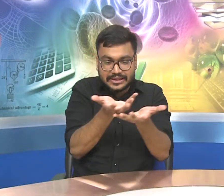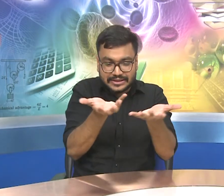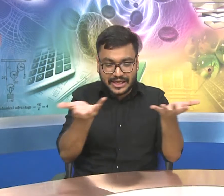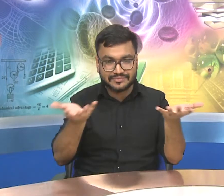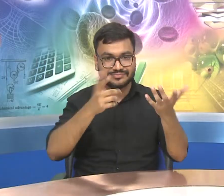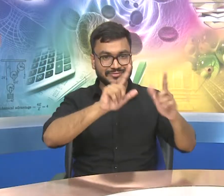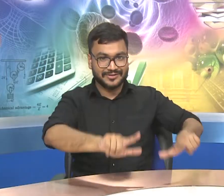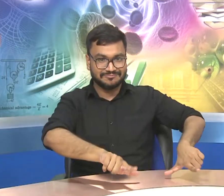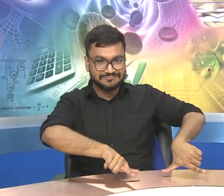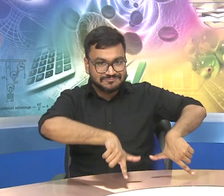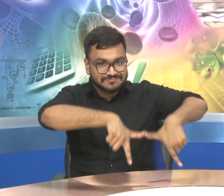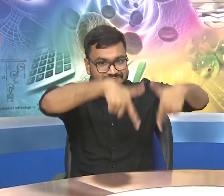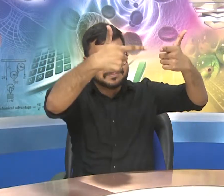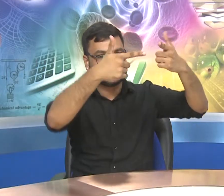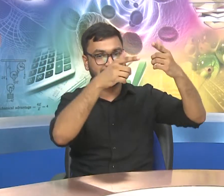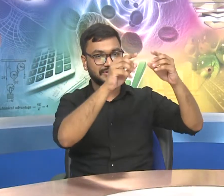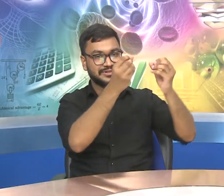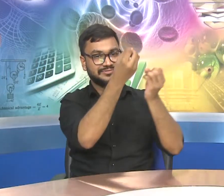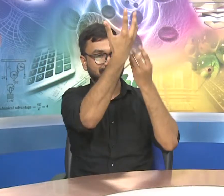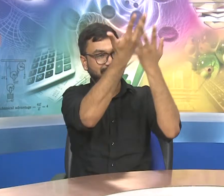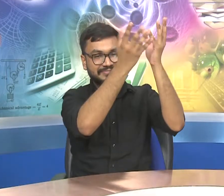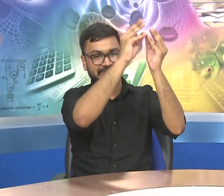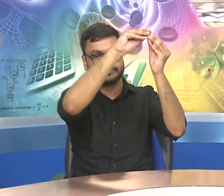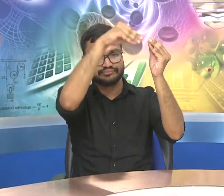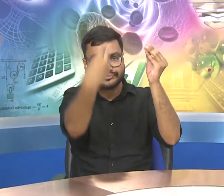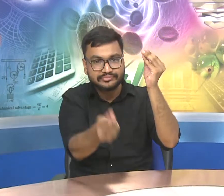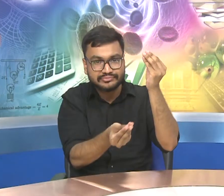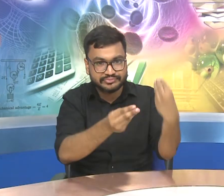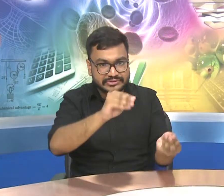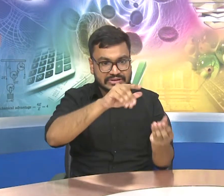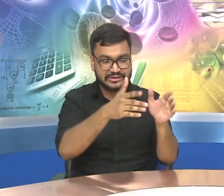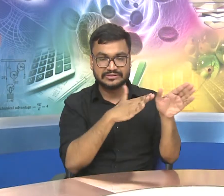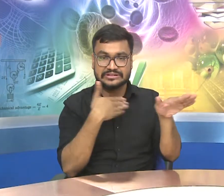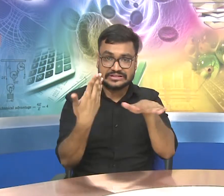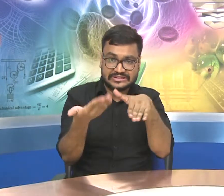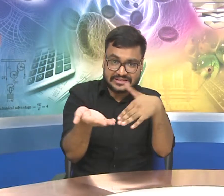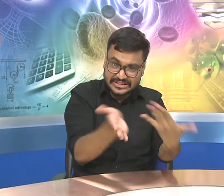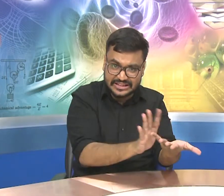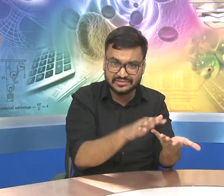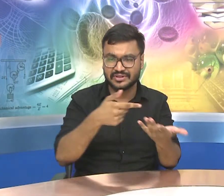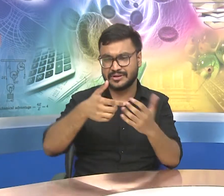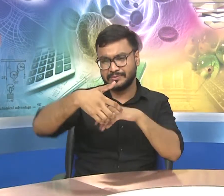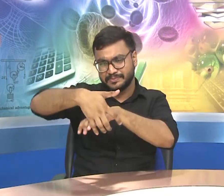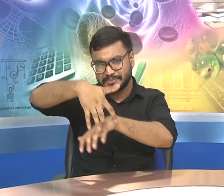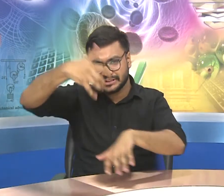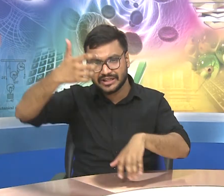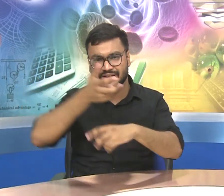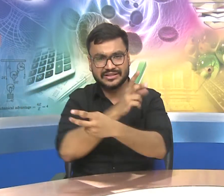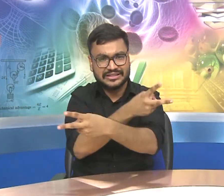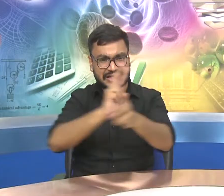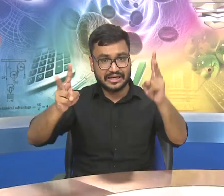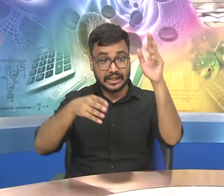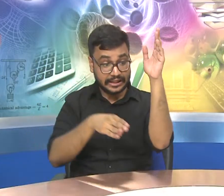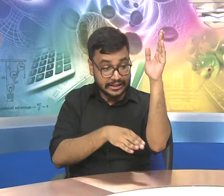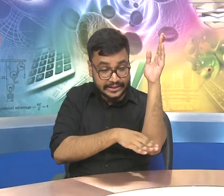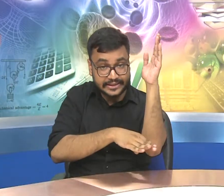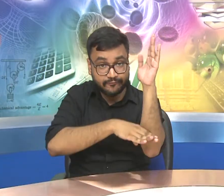at each trophic level and help in recycling of the nutrients.